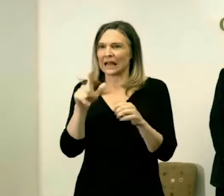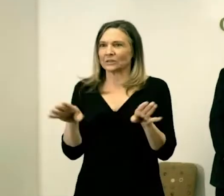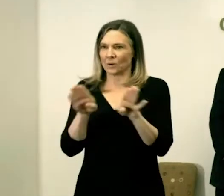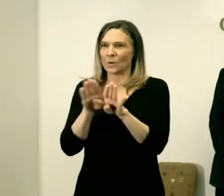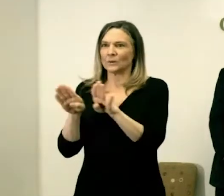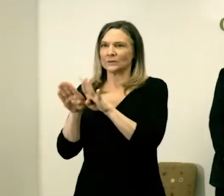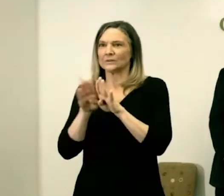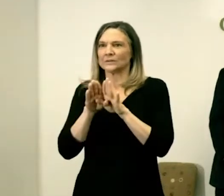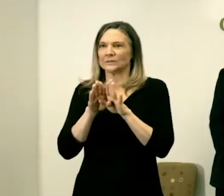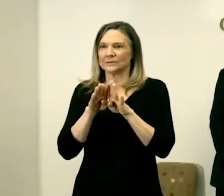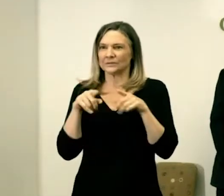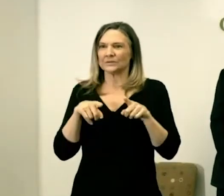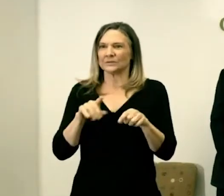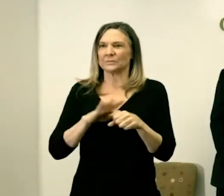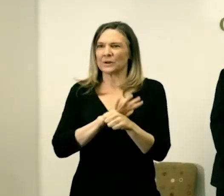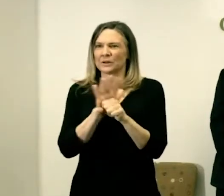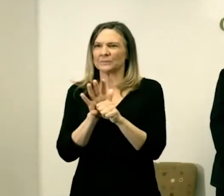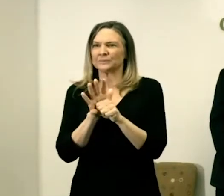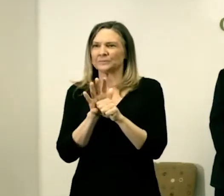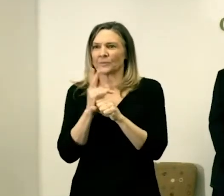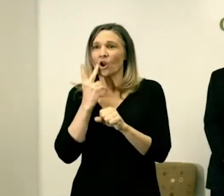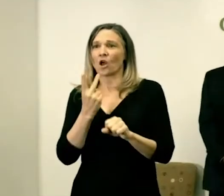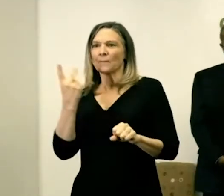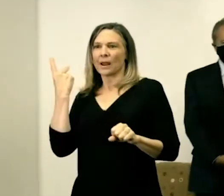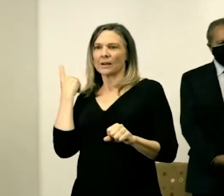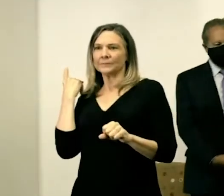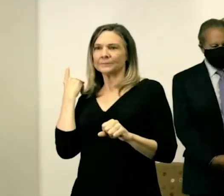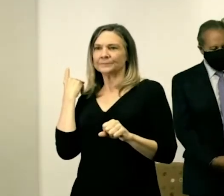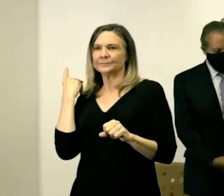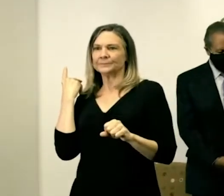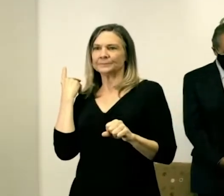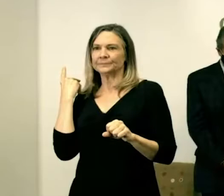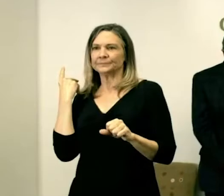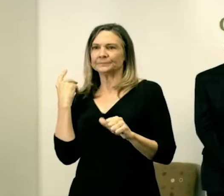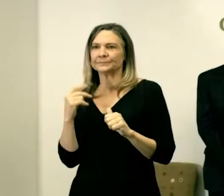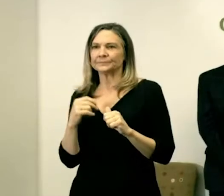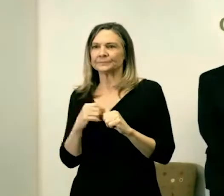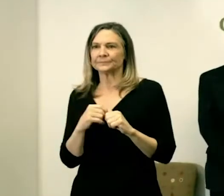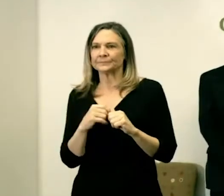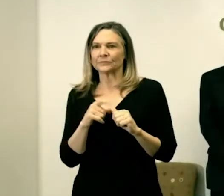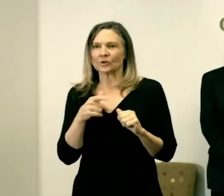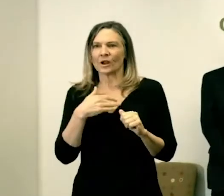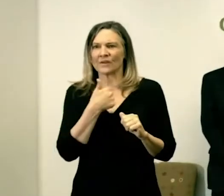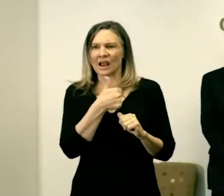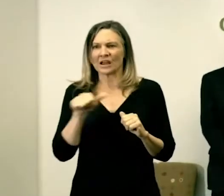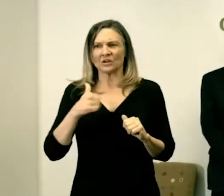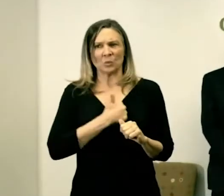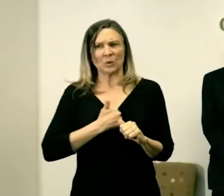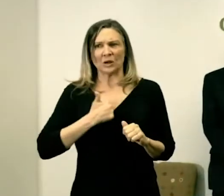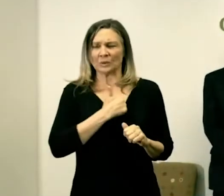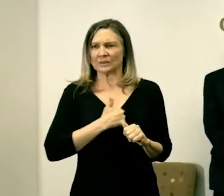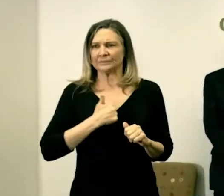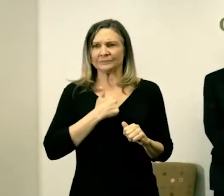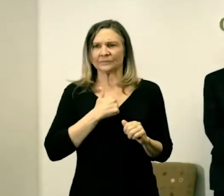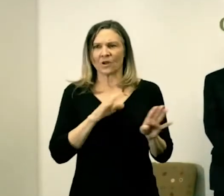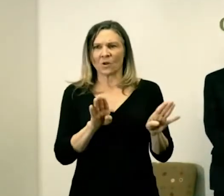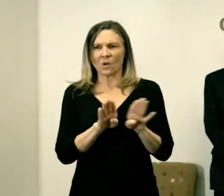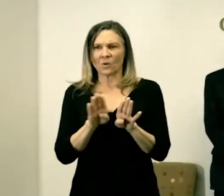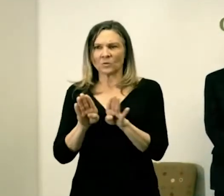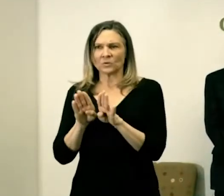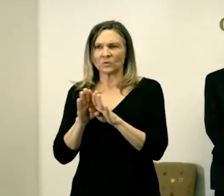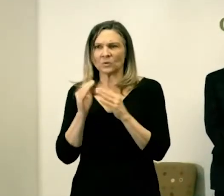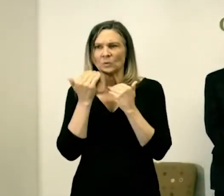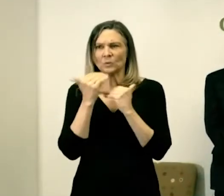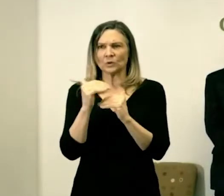pandemic. Looking back now with the benefit of being able to look back, do you have any regrets about the closures and some of the restrictions and orders you put in